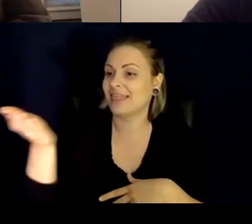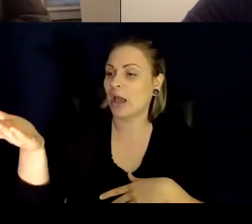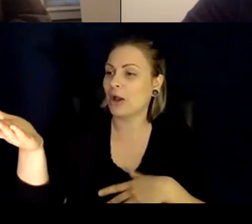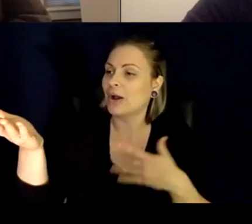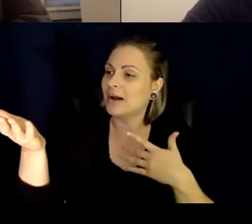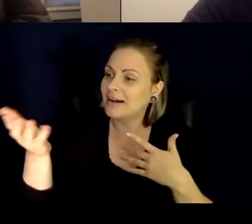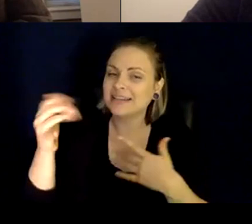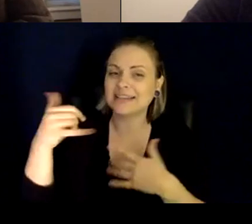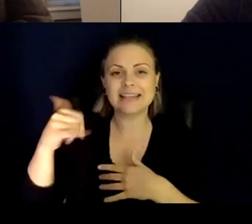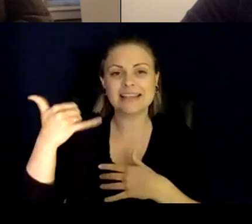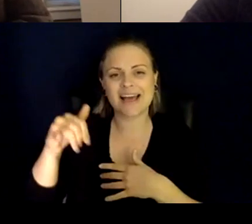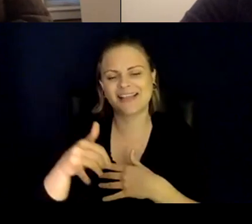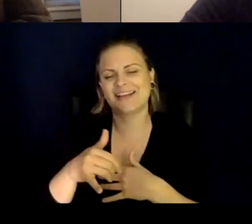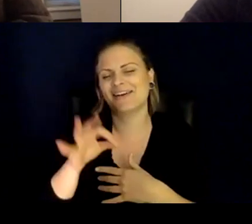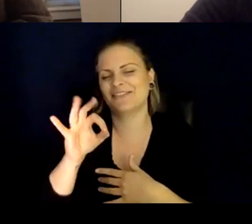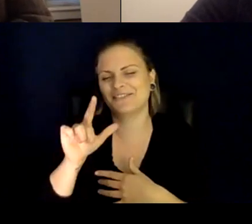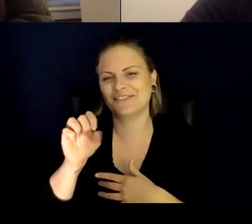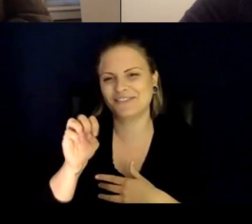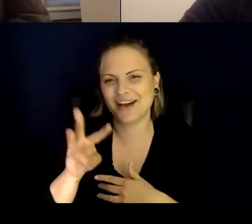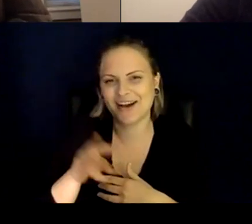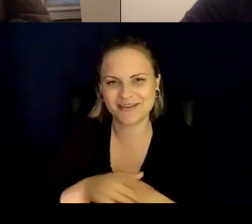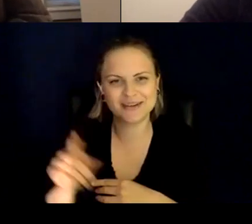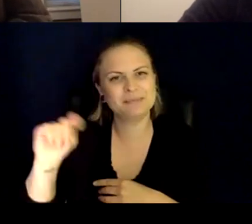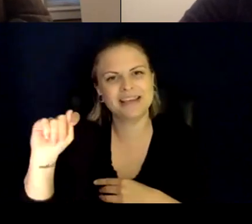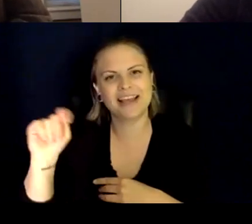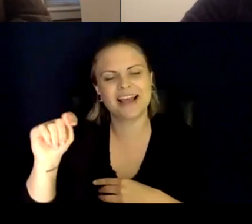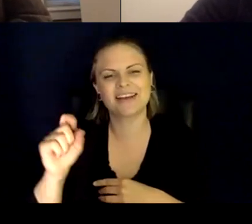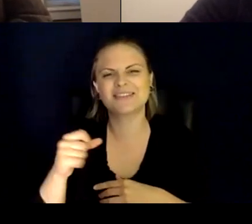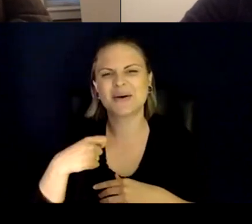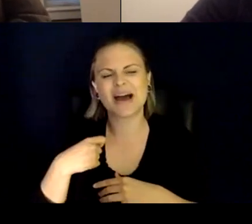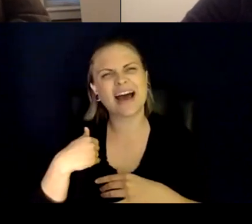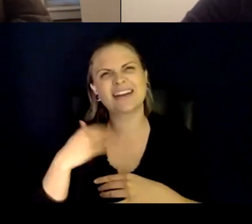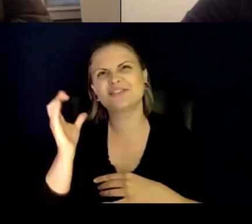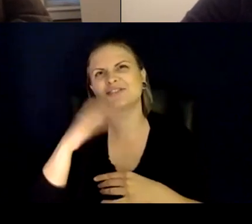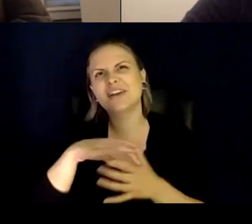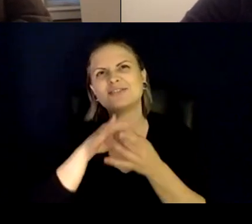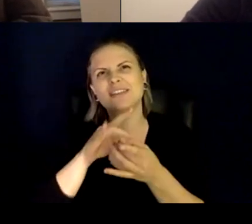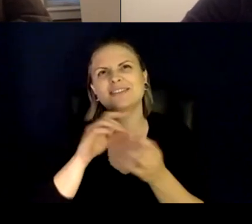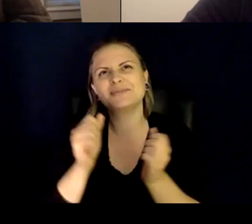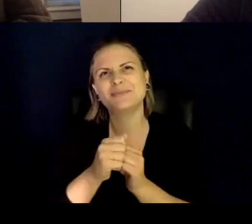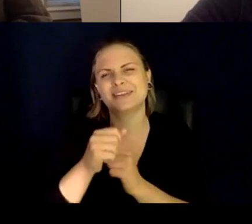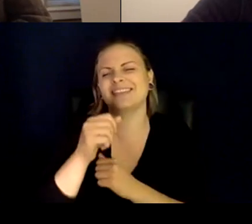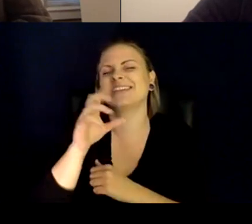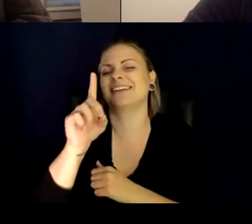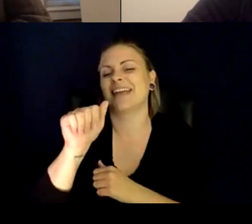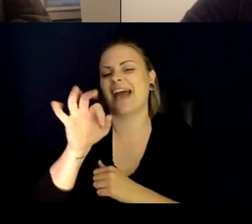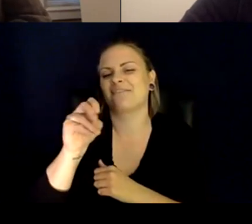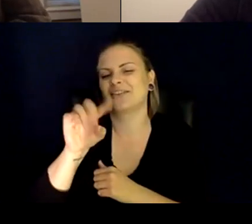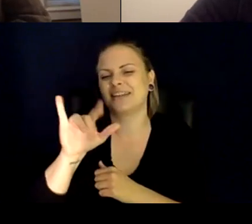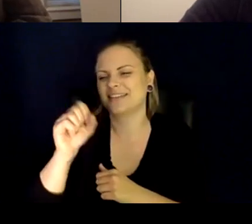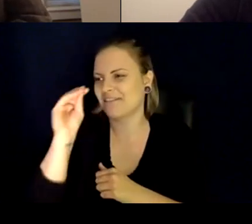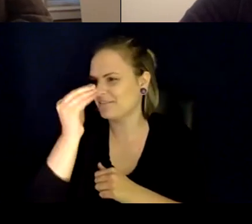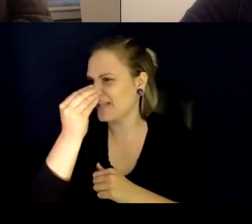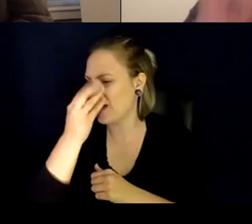yellow flow. And so I've always had this kind of strange relationship between the daffodils and the vision of what I saw that